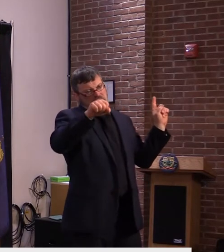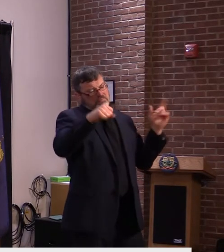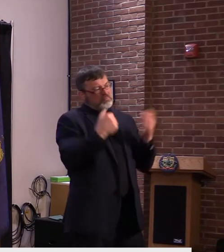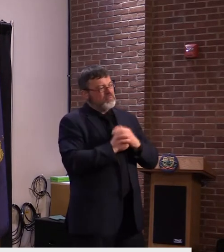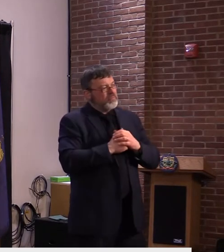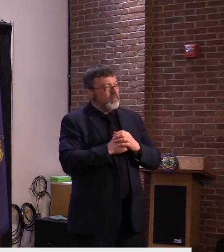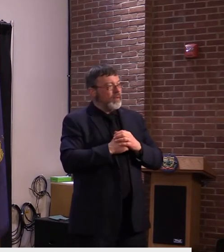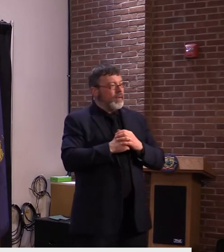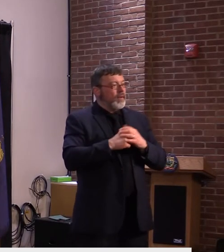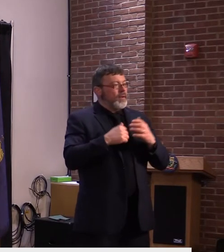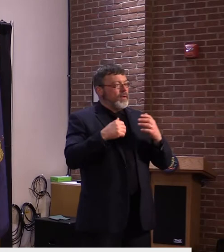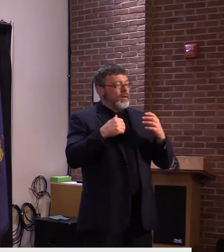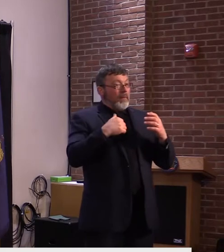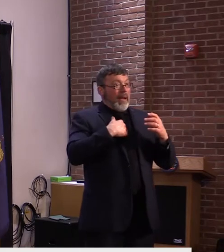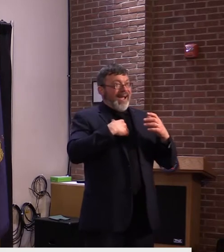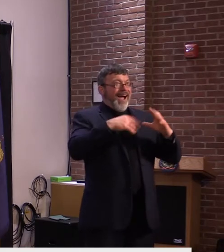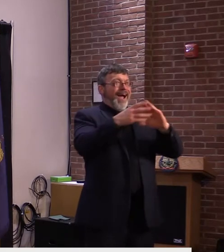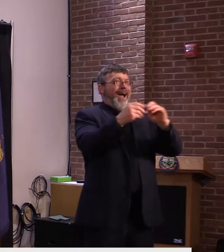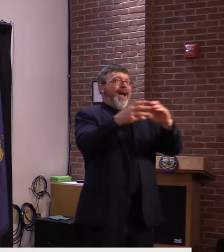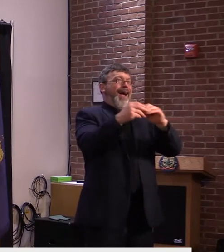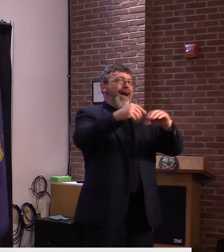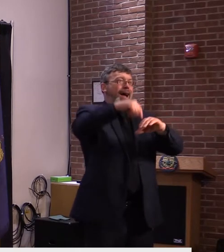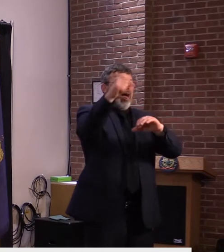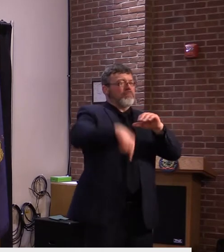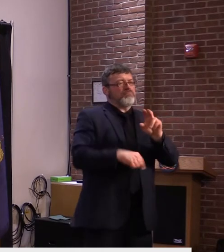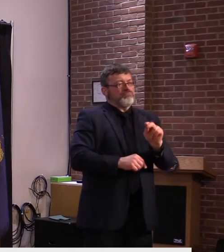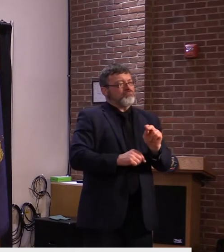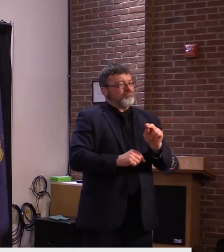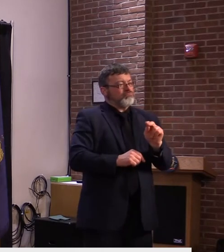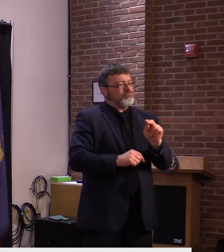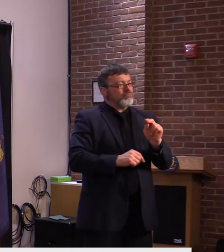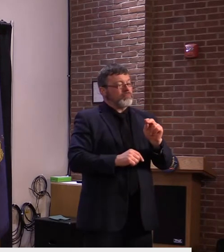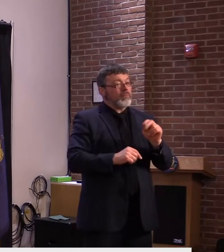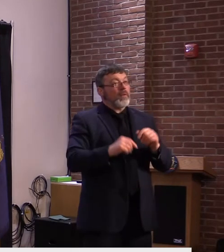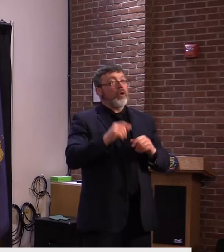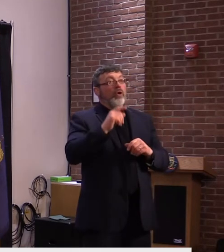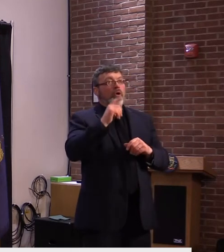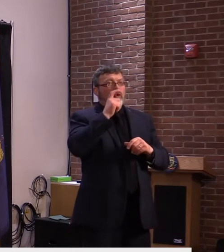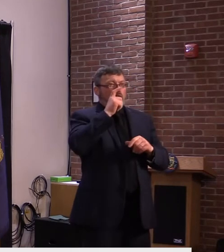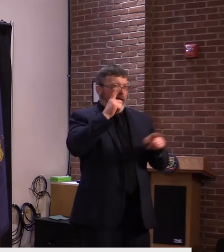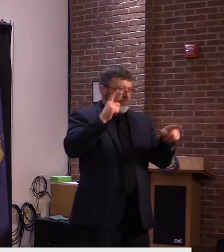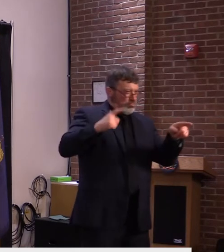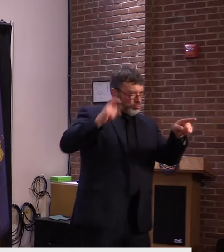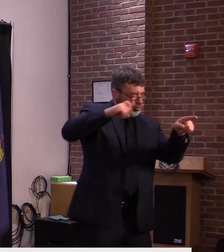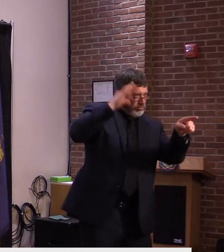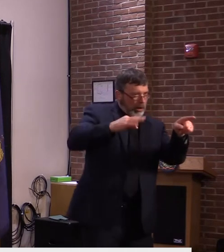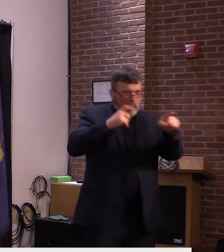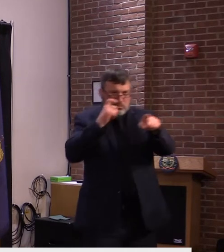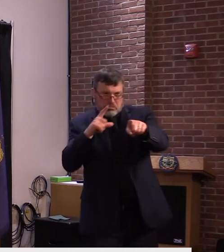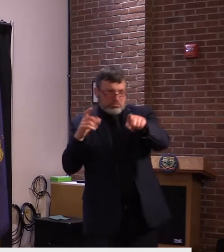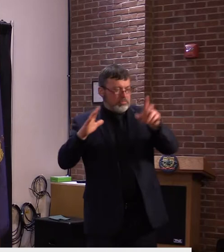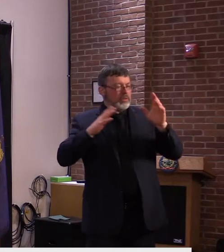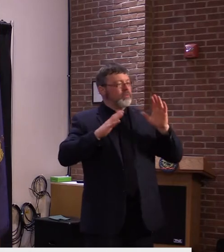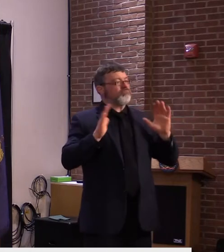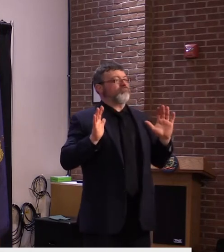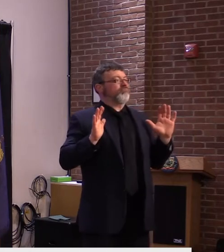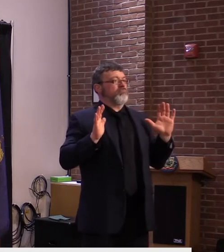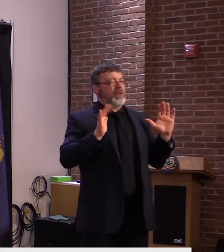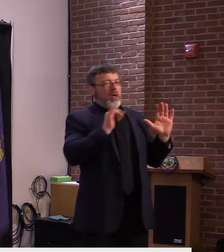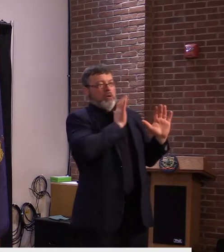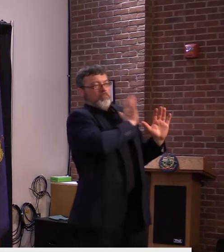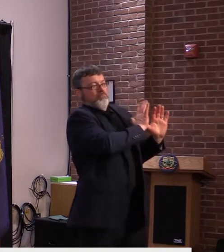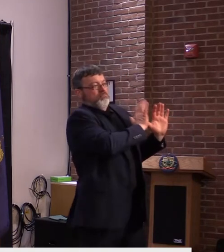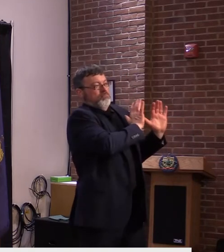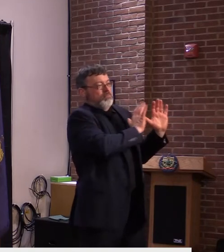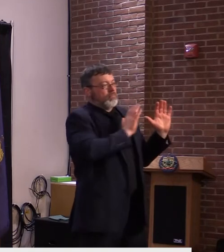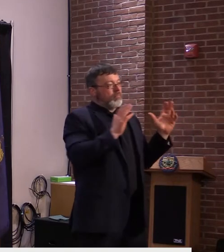the particulars about who makes what decisions in what communities, I do think a leader, the